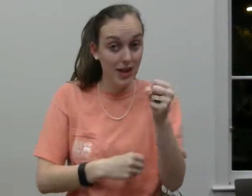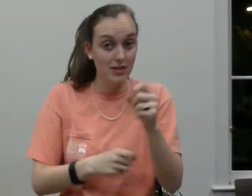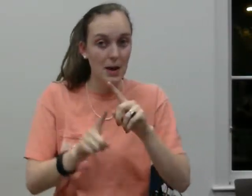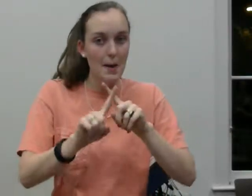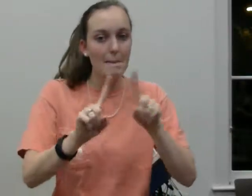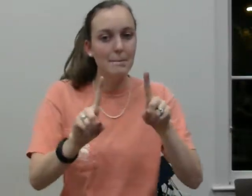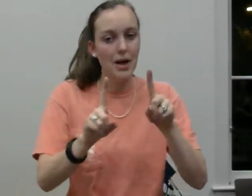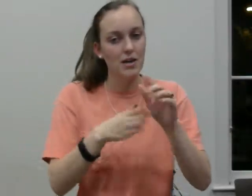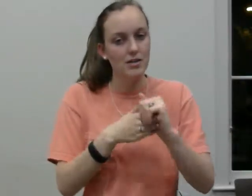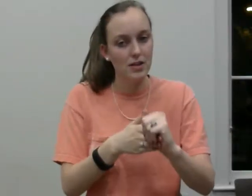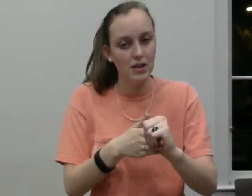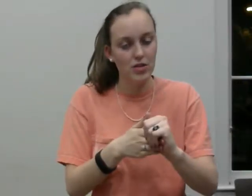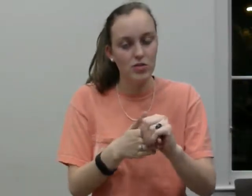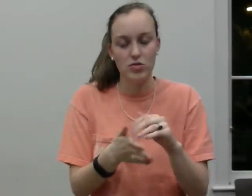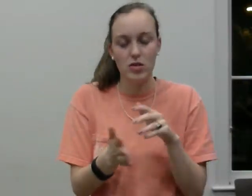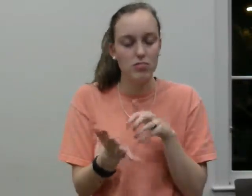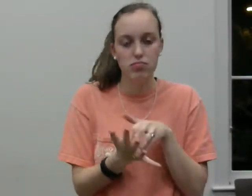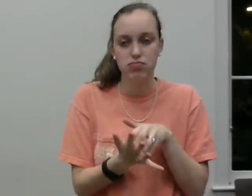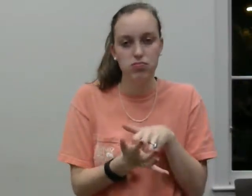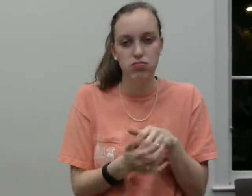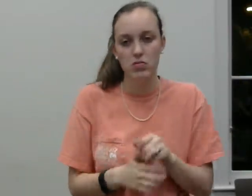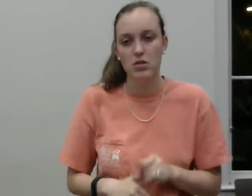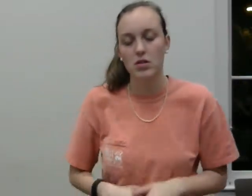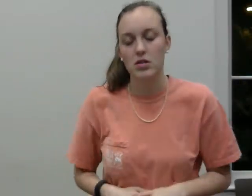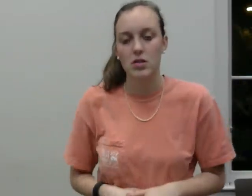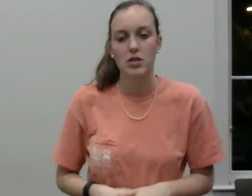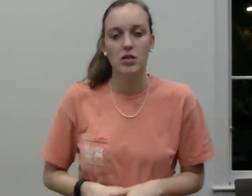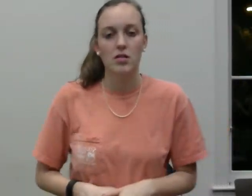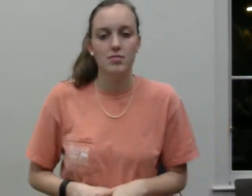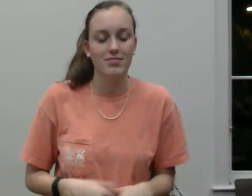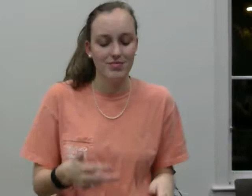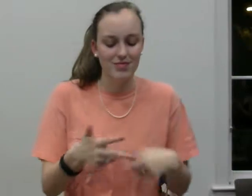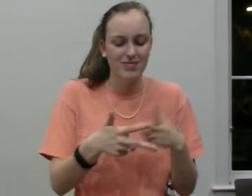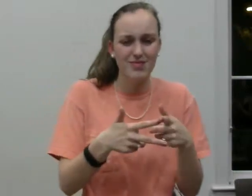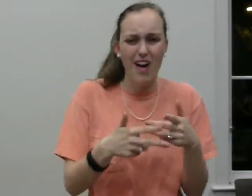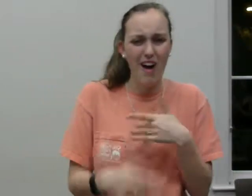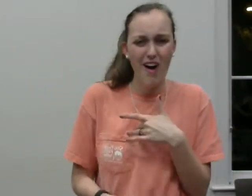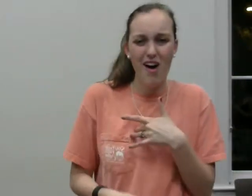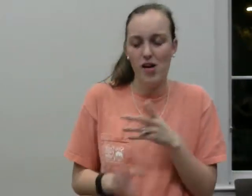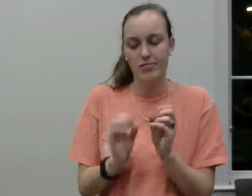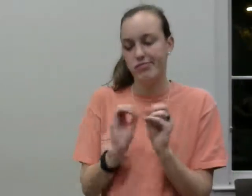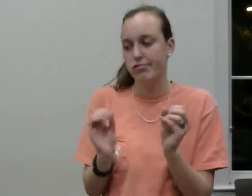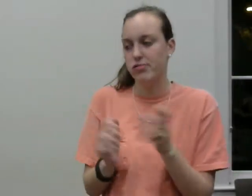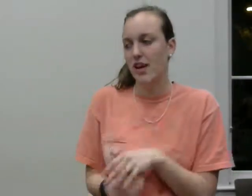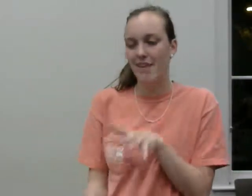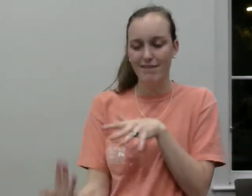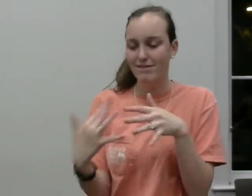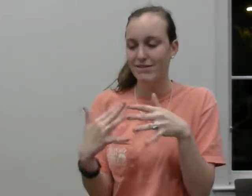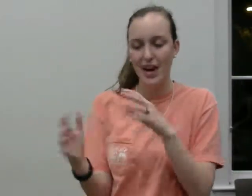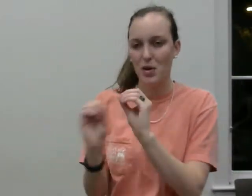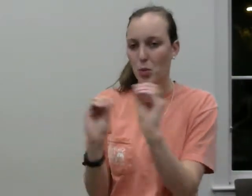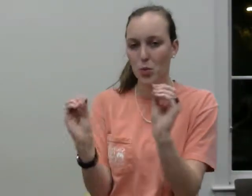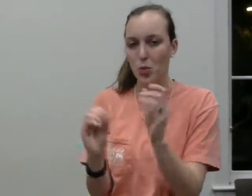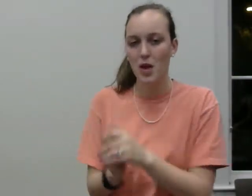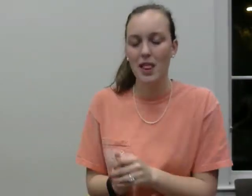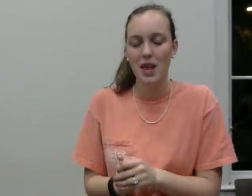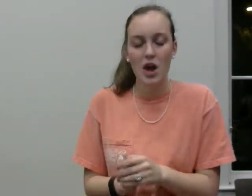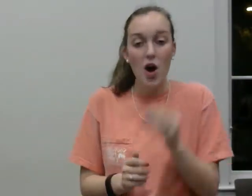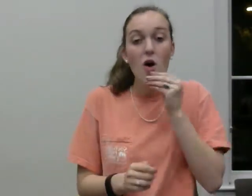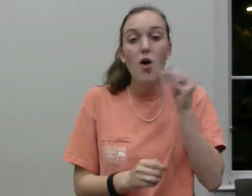leadership was very poor. And another one of their weaknesses, they had no heart. They weren't fighting for anything. They were thousands of miles from home, fighting a war that